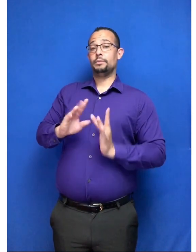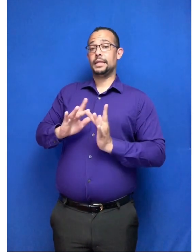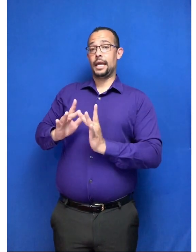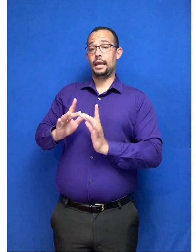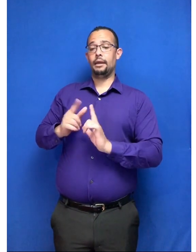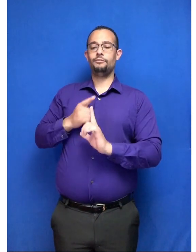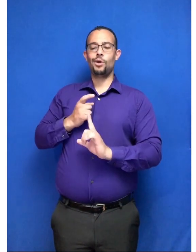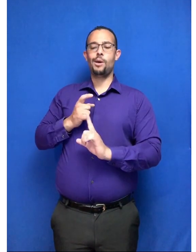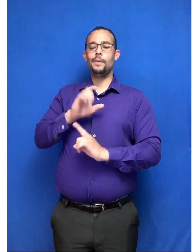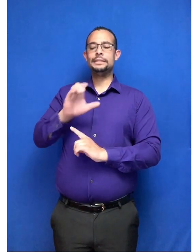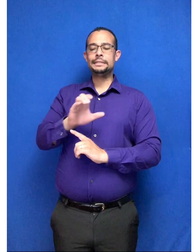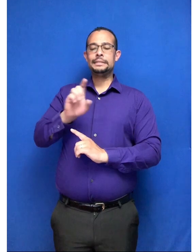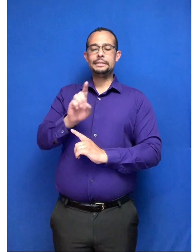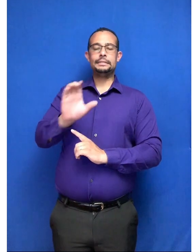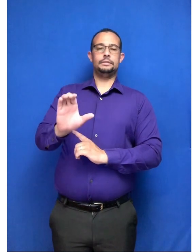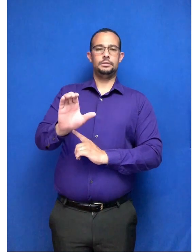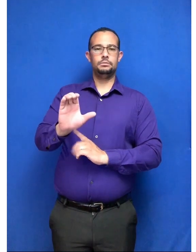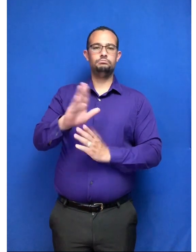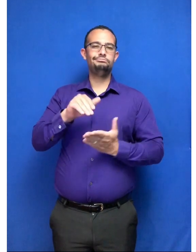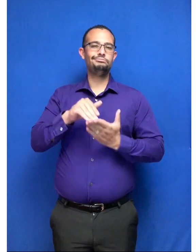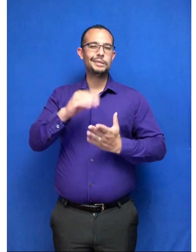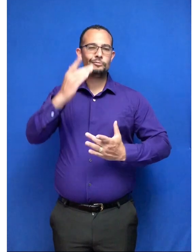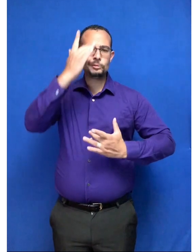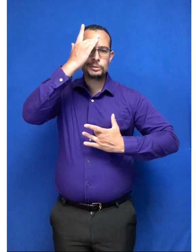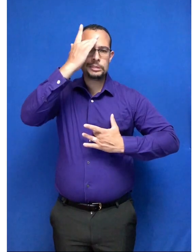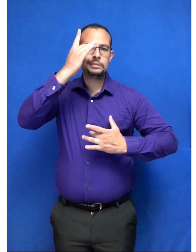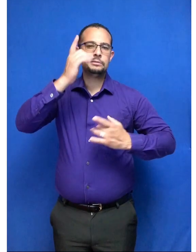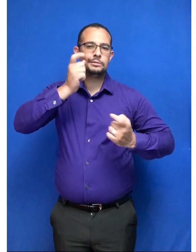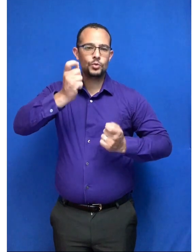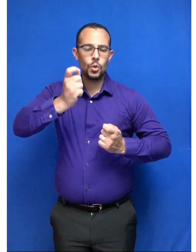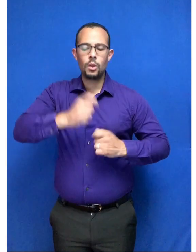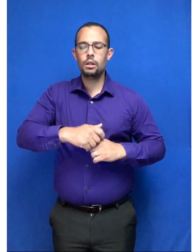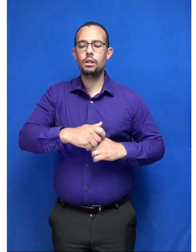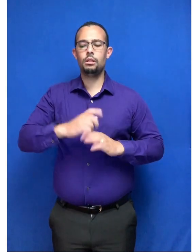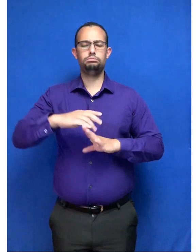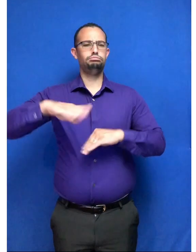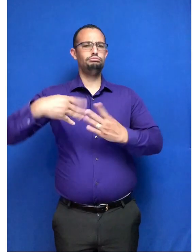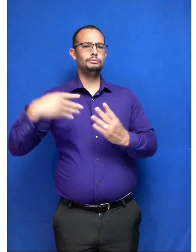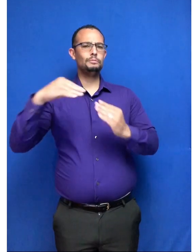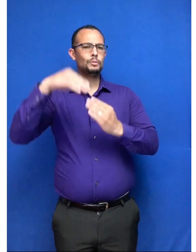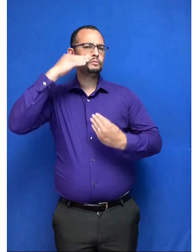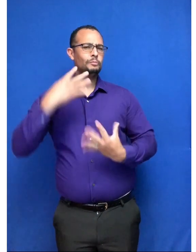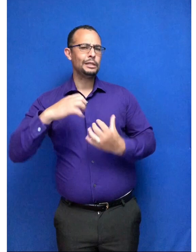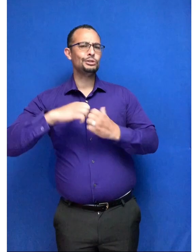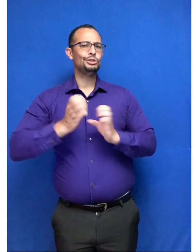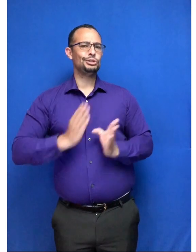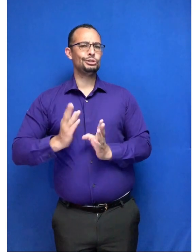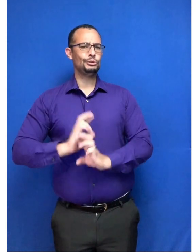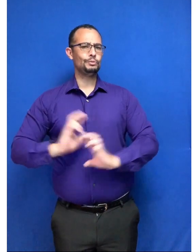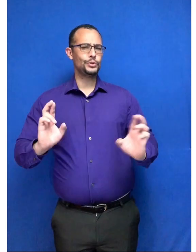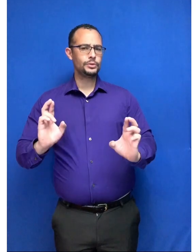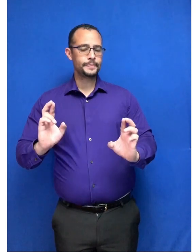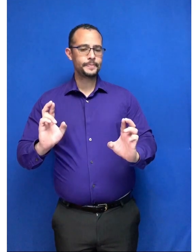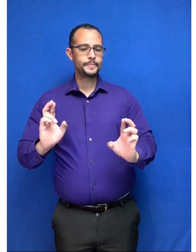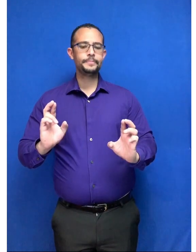Control. This link will give you additional preparation information, and